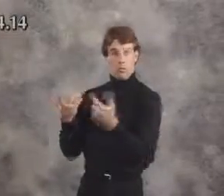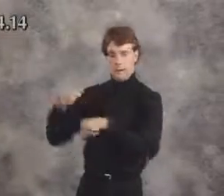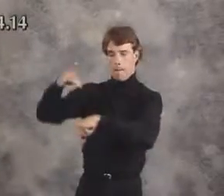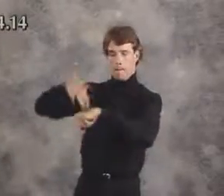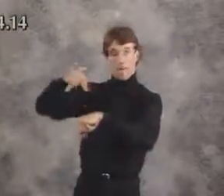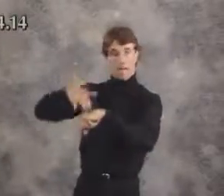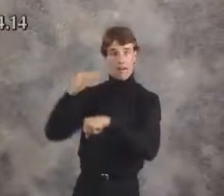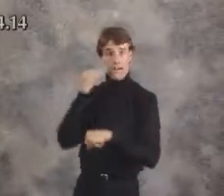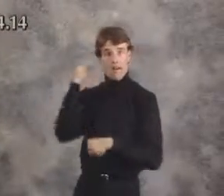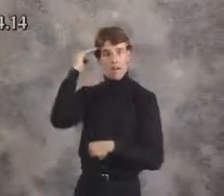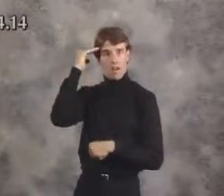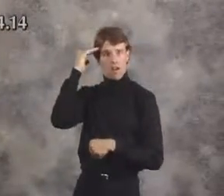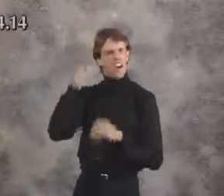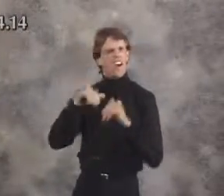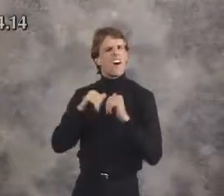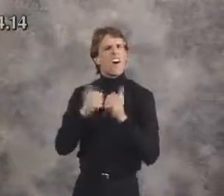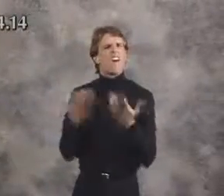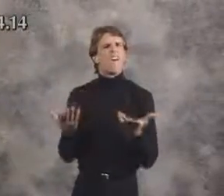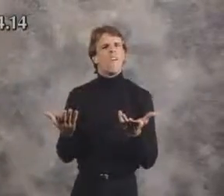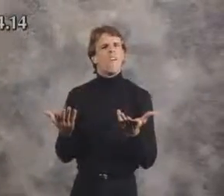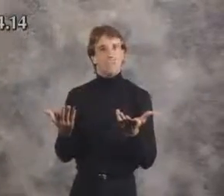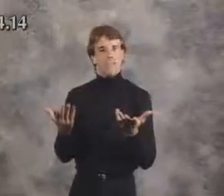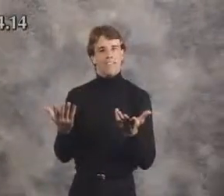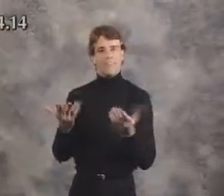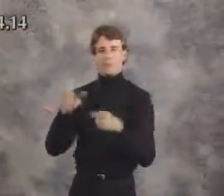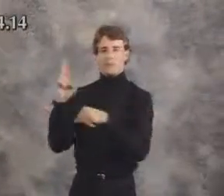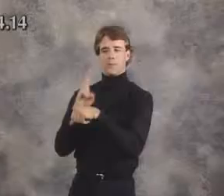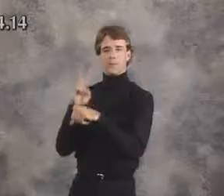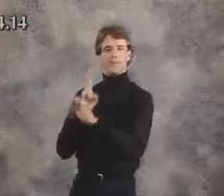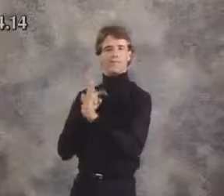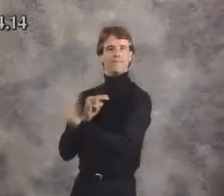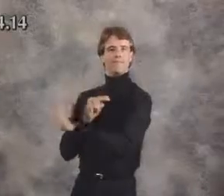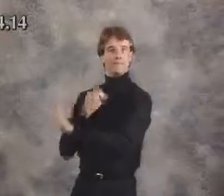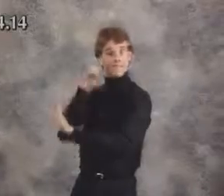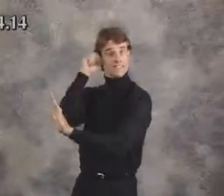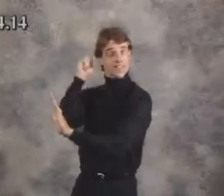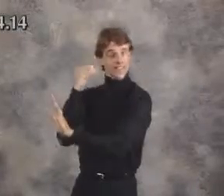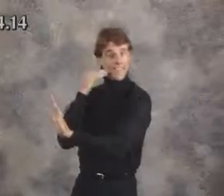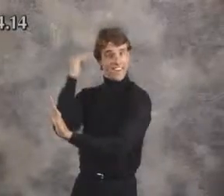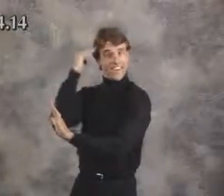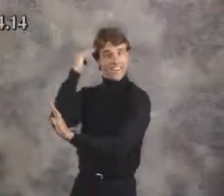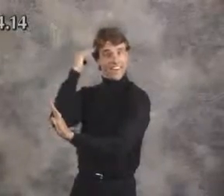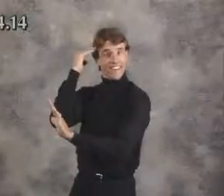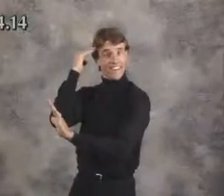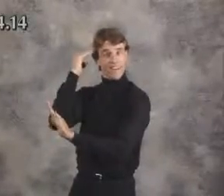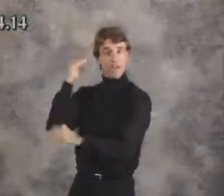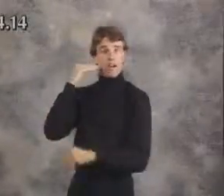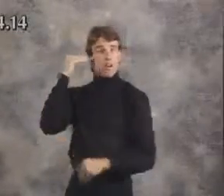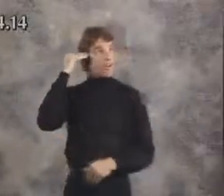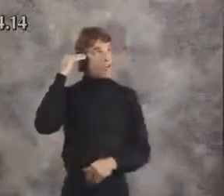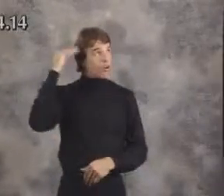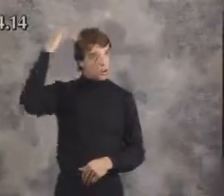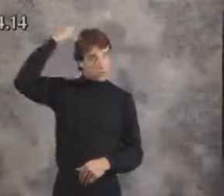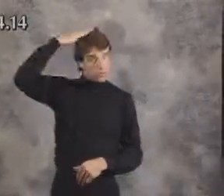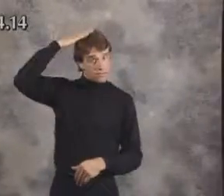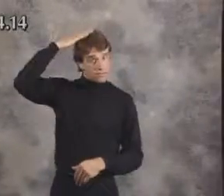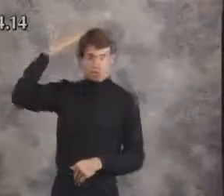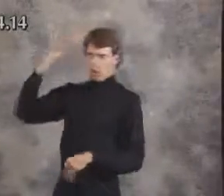him a melon head. And she called him this by using Scott's head to make